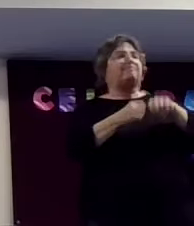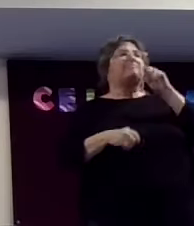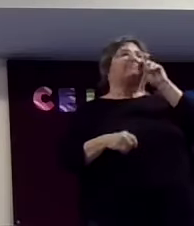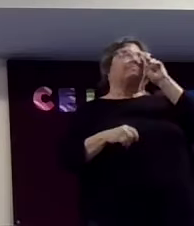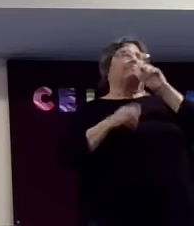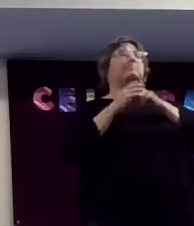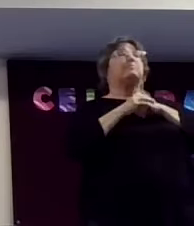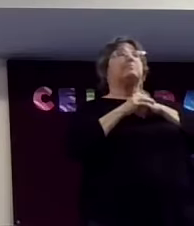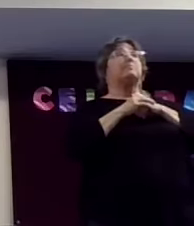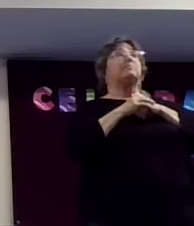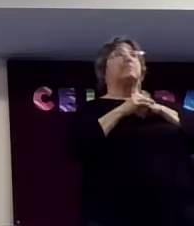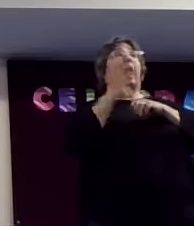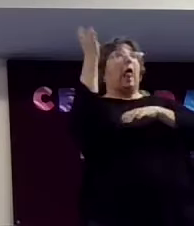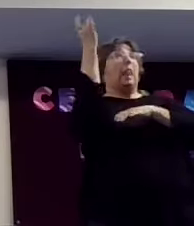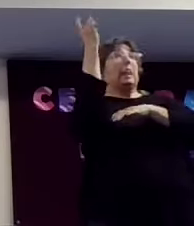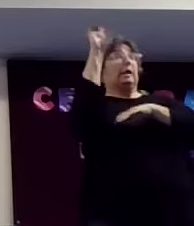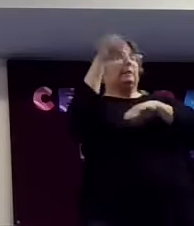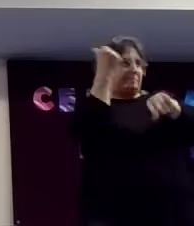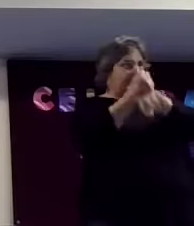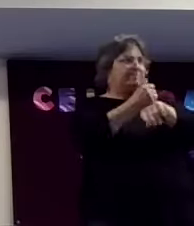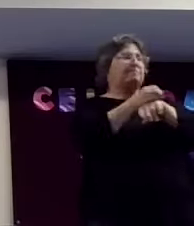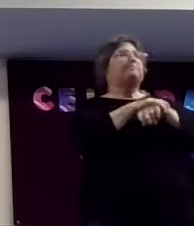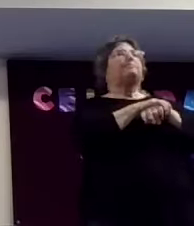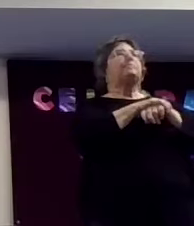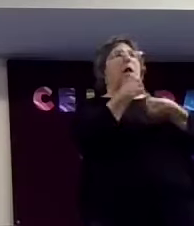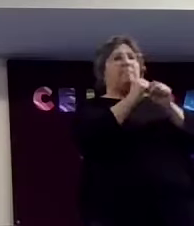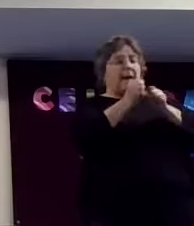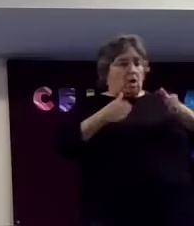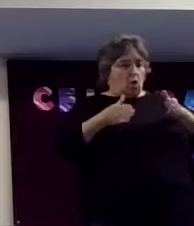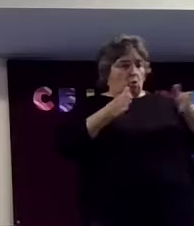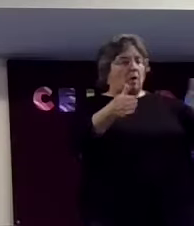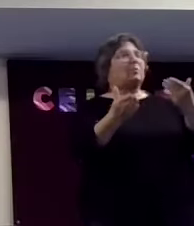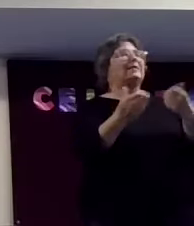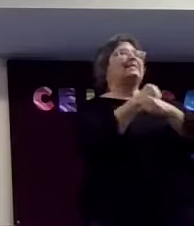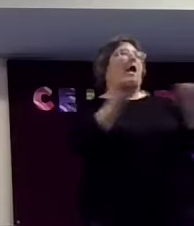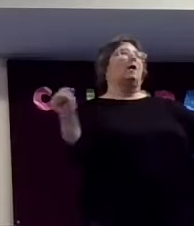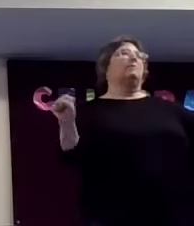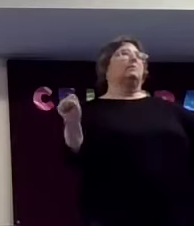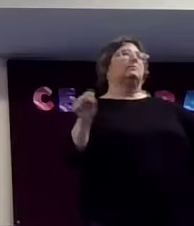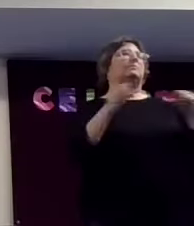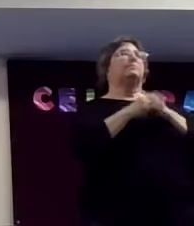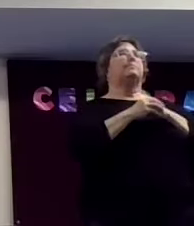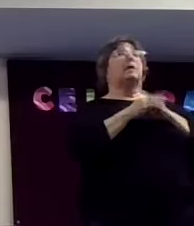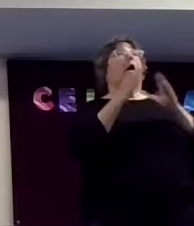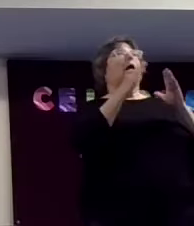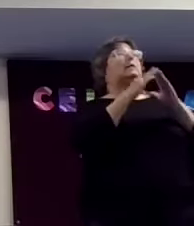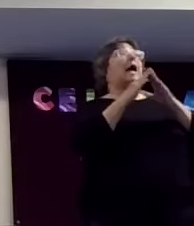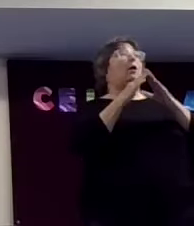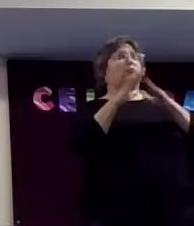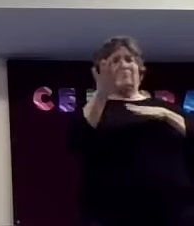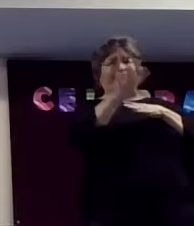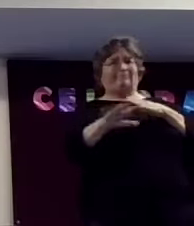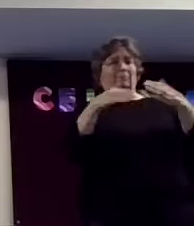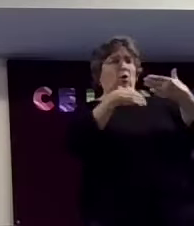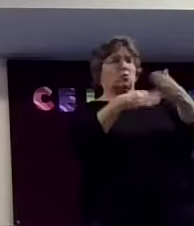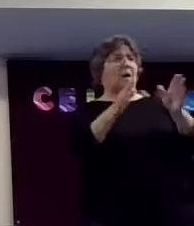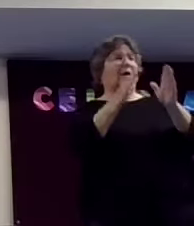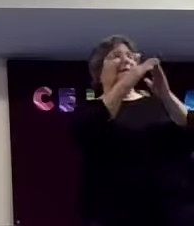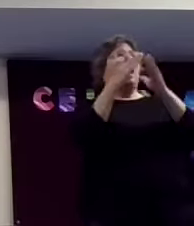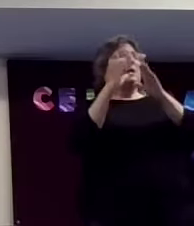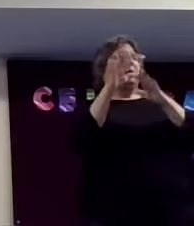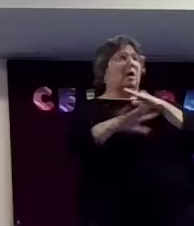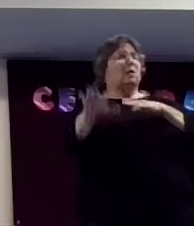We got beacons installed to make those crosswalks safer. Our town square, beautiful